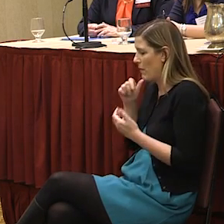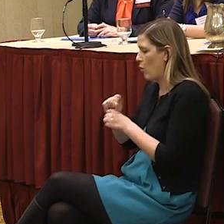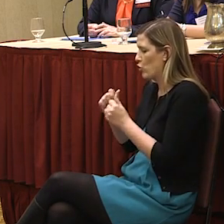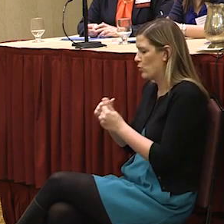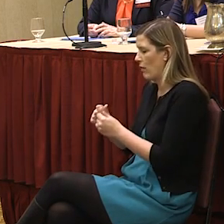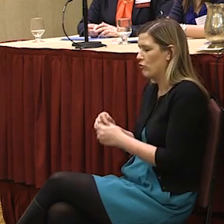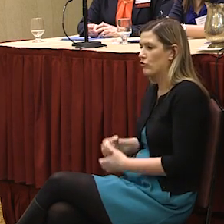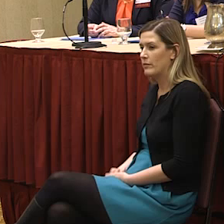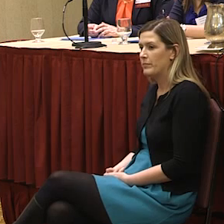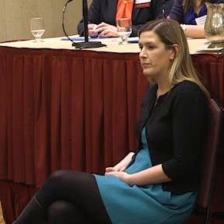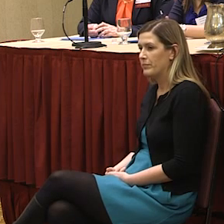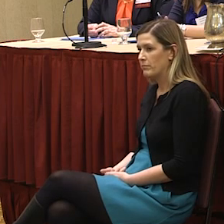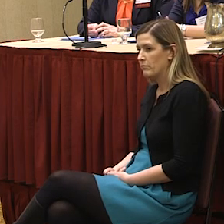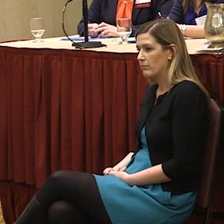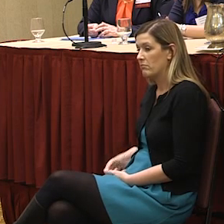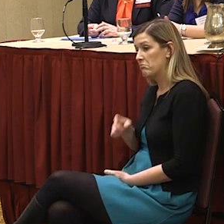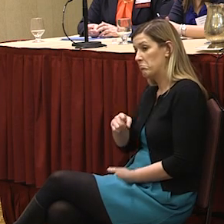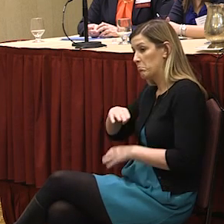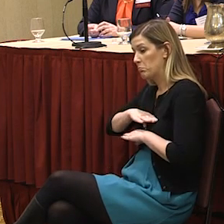question, kinda? It